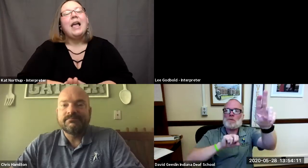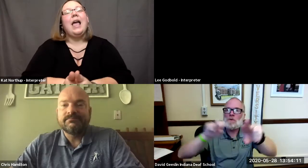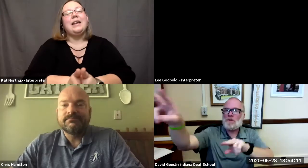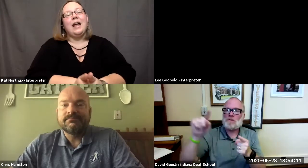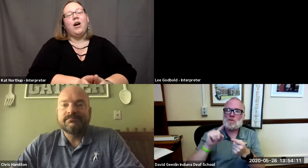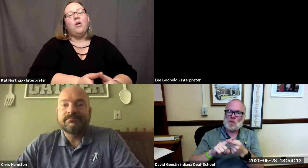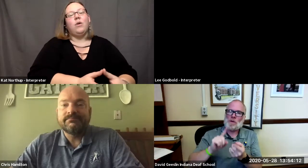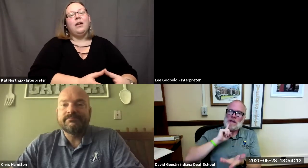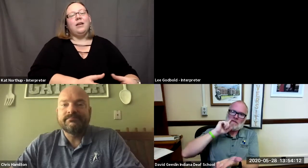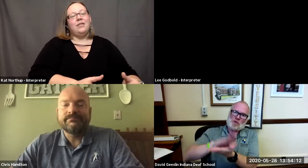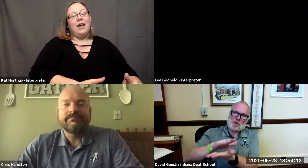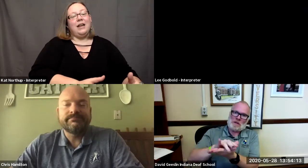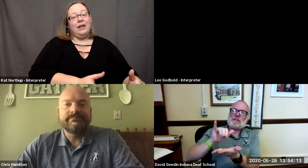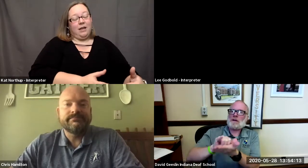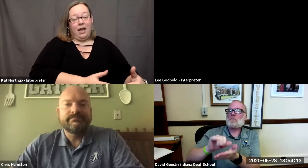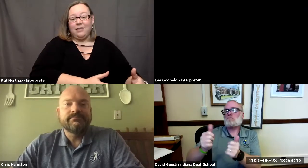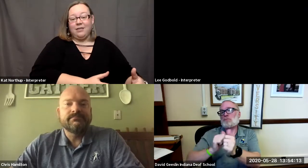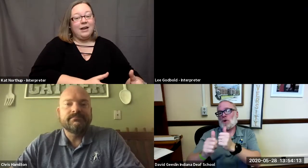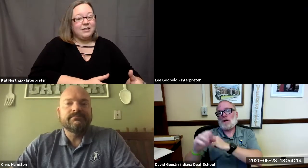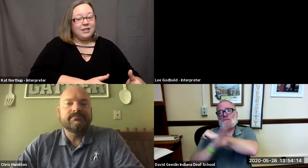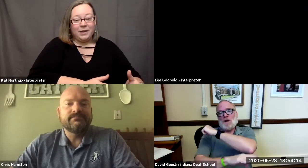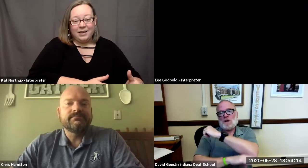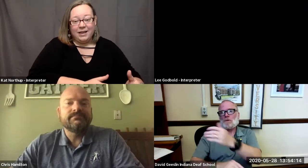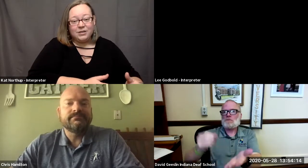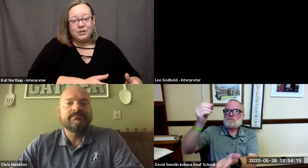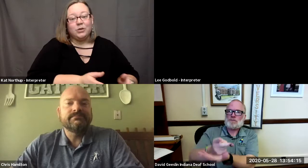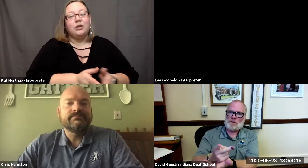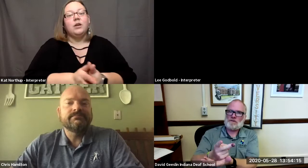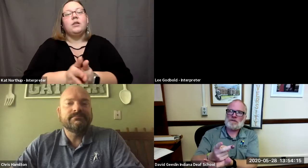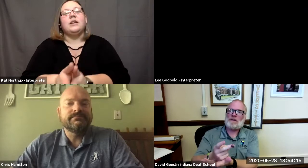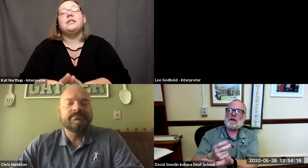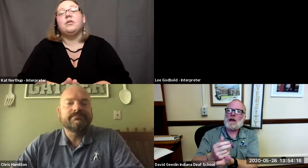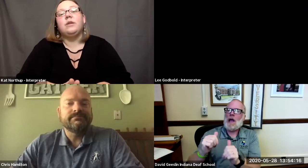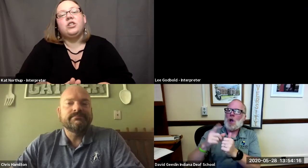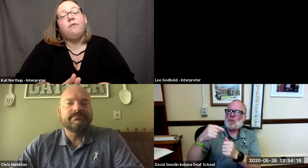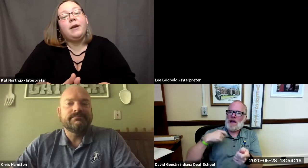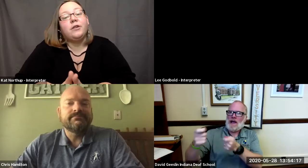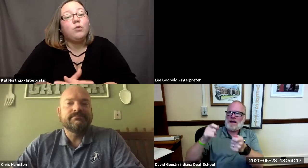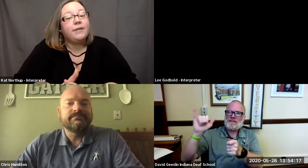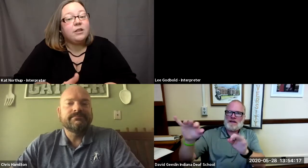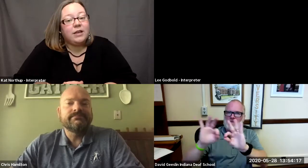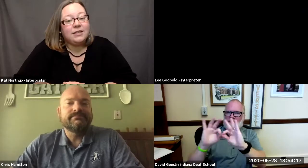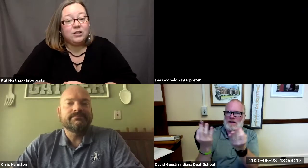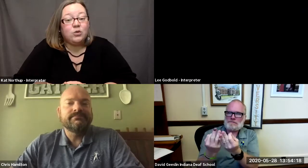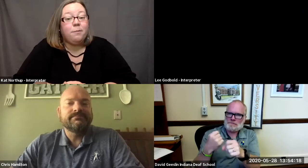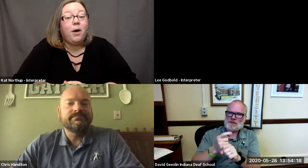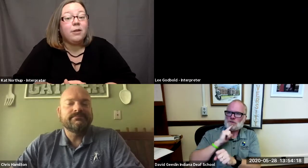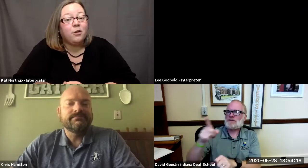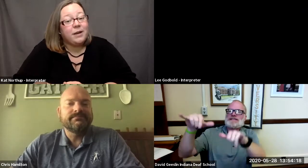And now that athletics are being canceled, the consideration of parents moving their kids into the public or